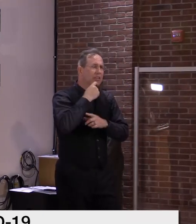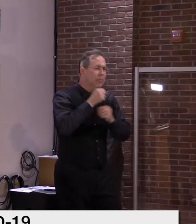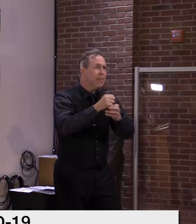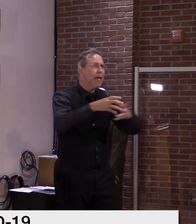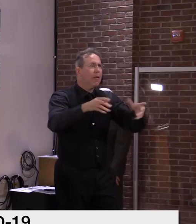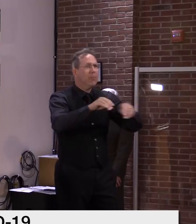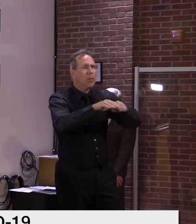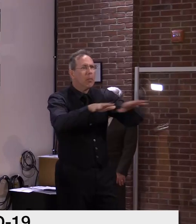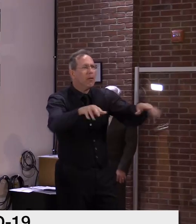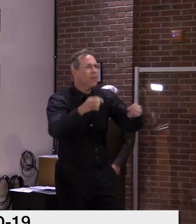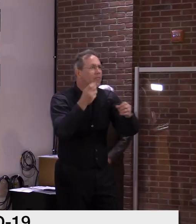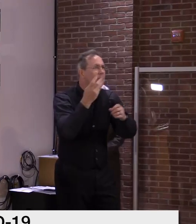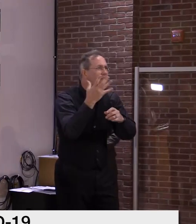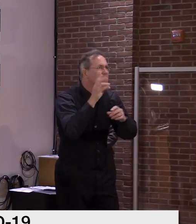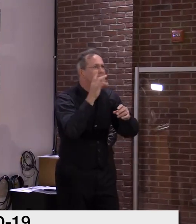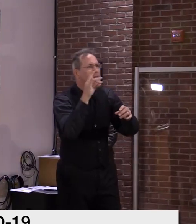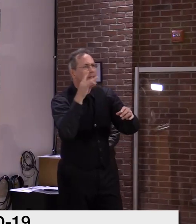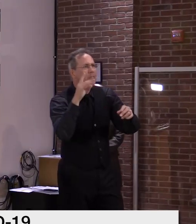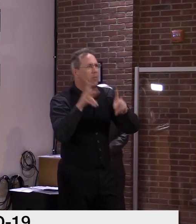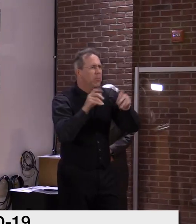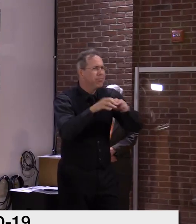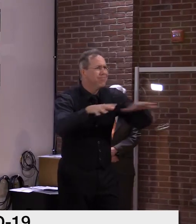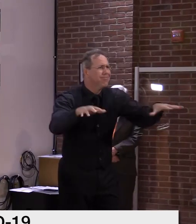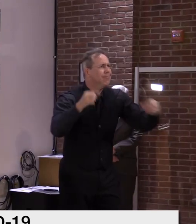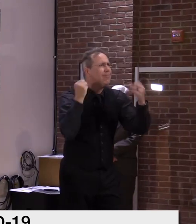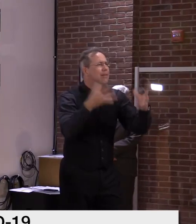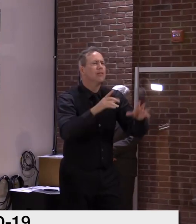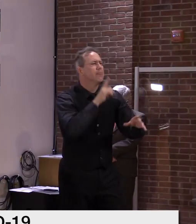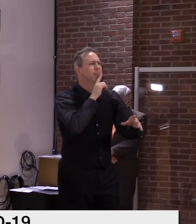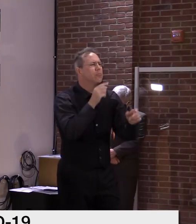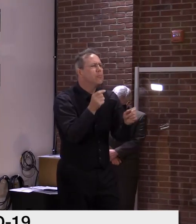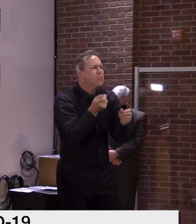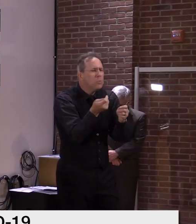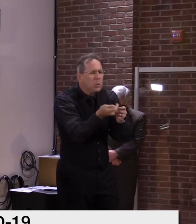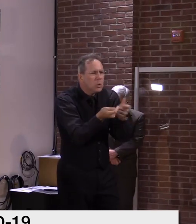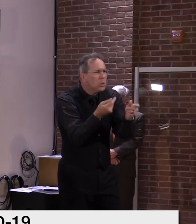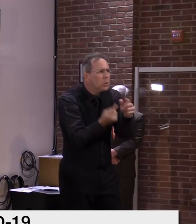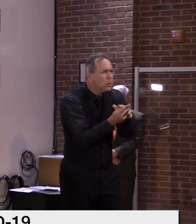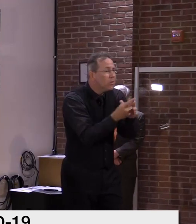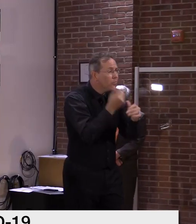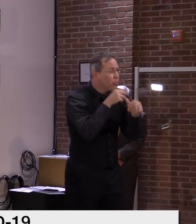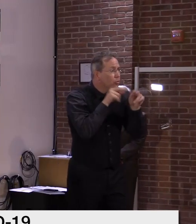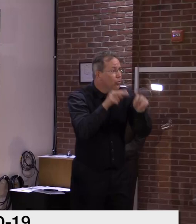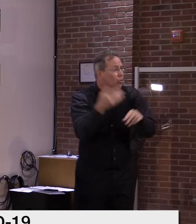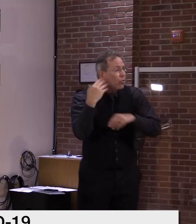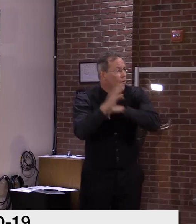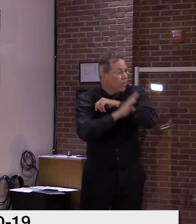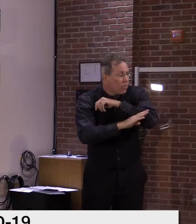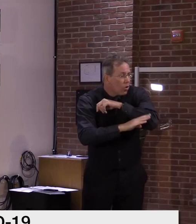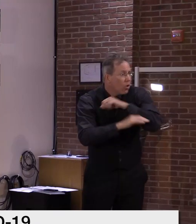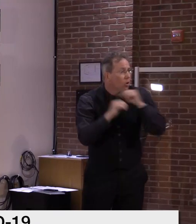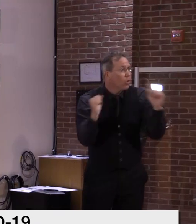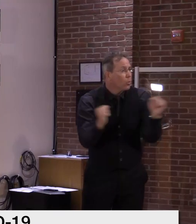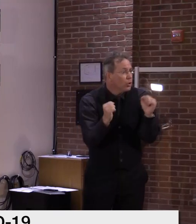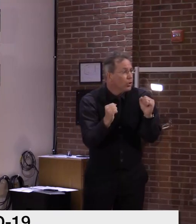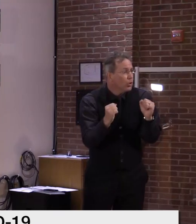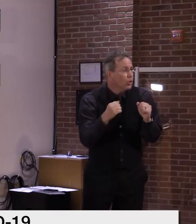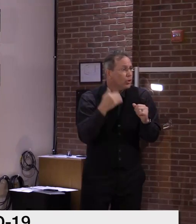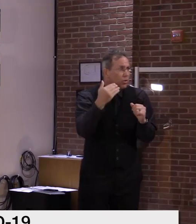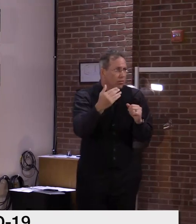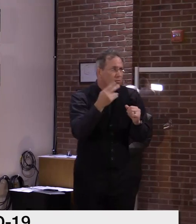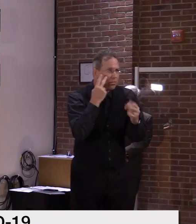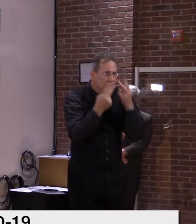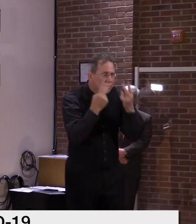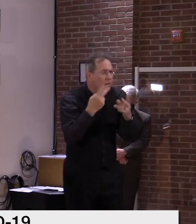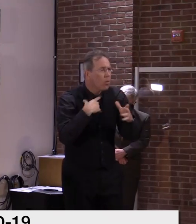we enter the fall and winter this year. But I really want to emphasize, it doesn't mean a return